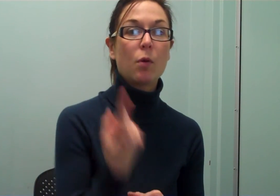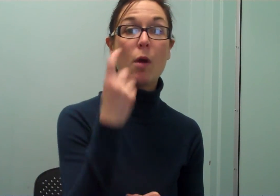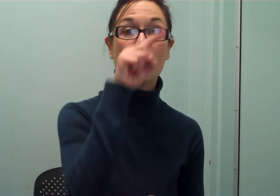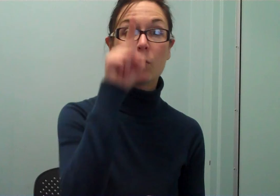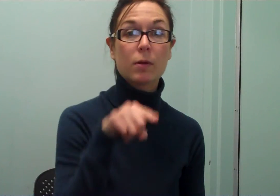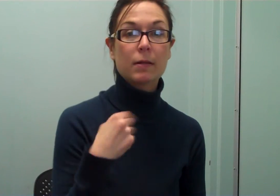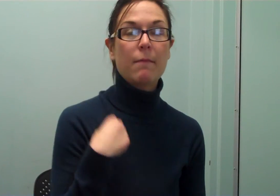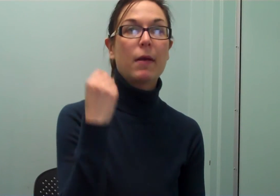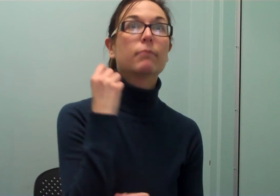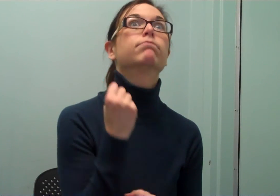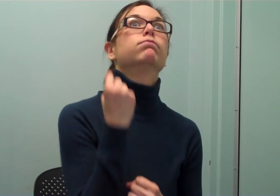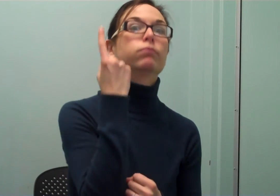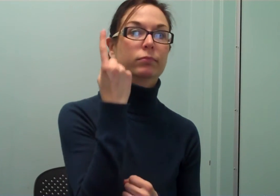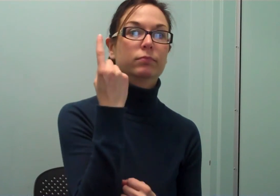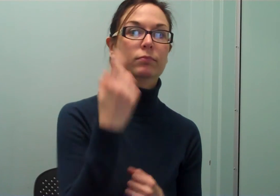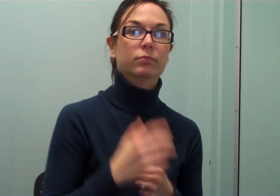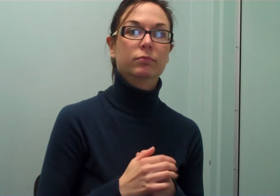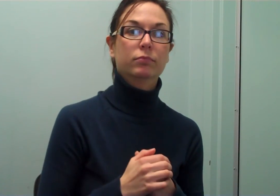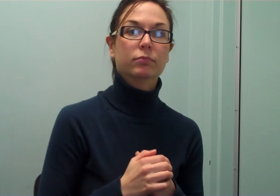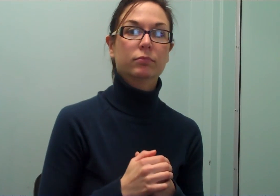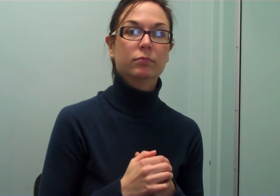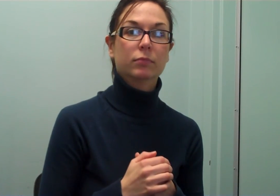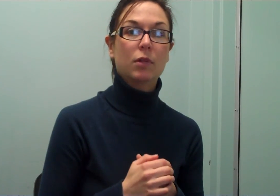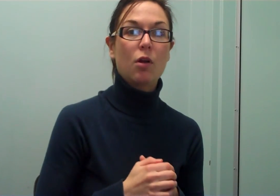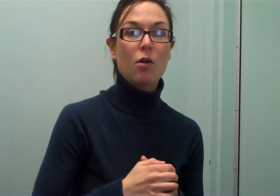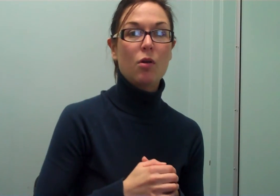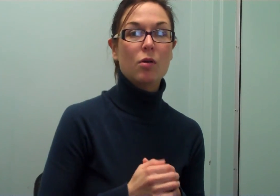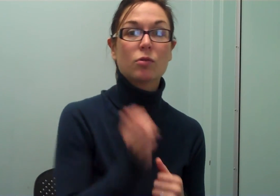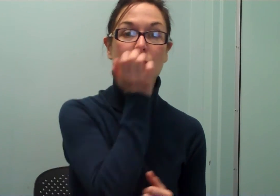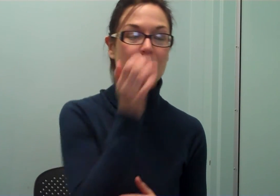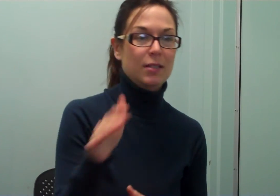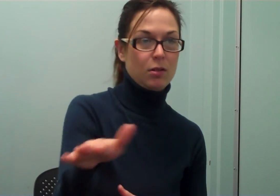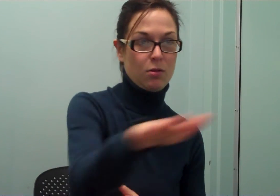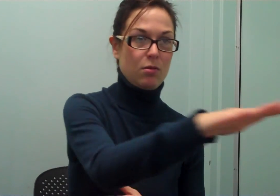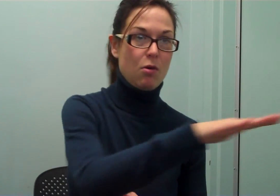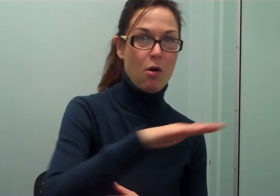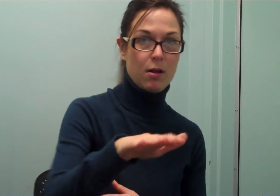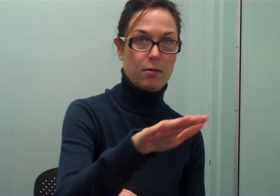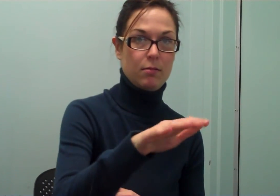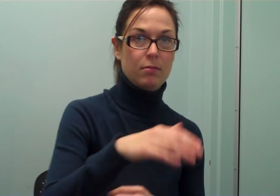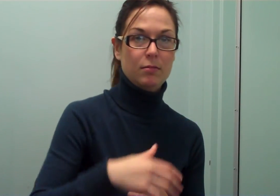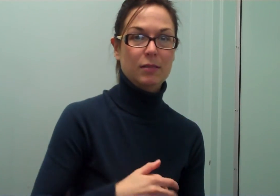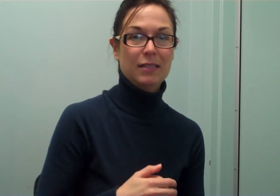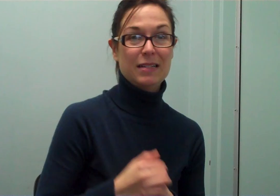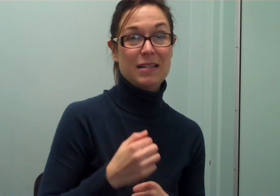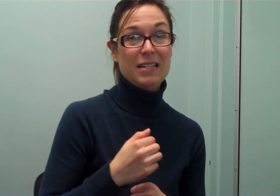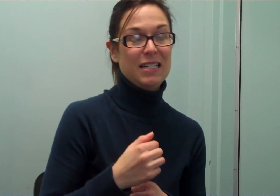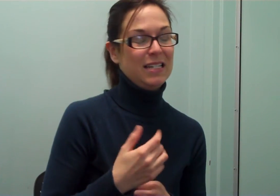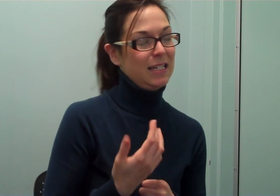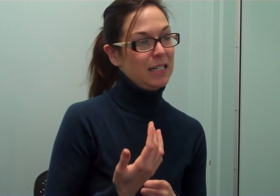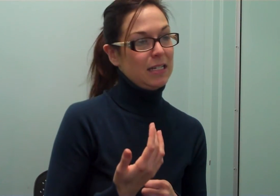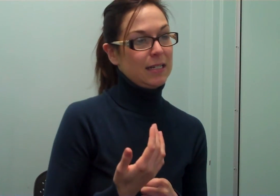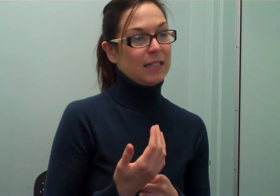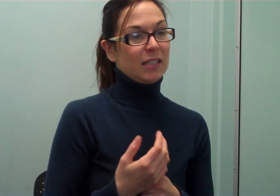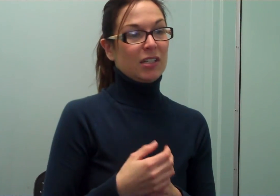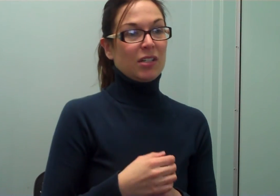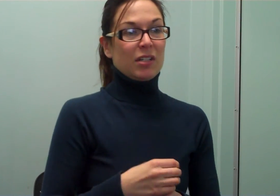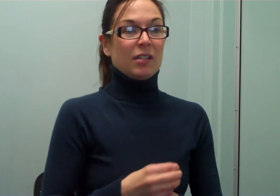though. The lawn. I'm a busy lady, and I really know nothing about gardening